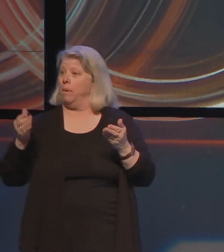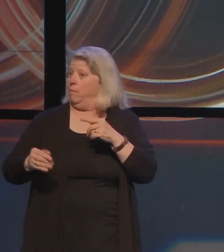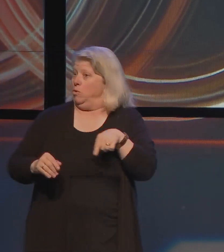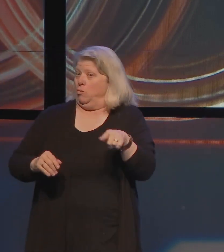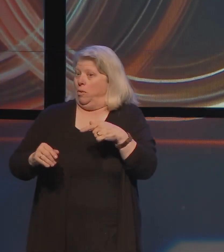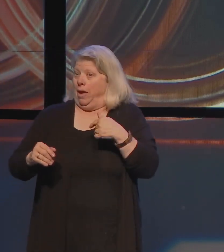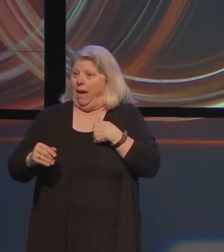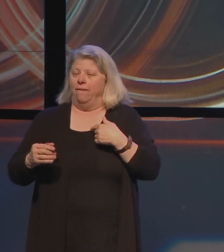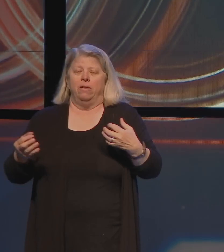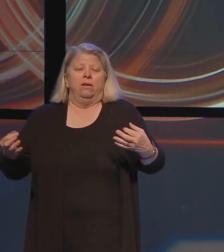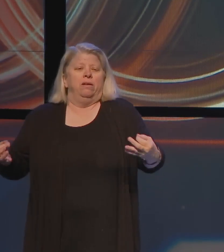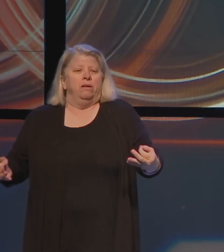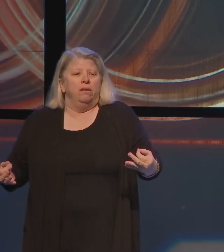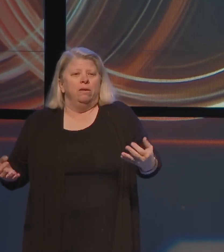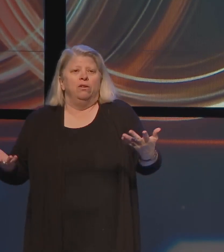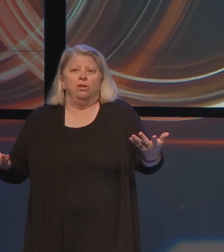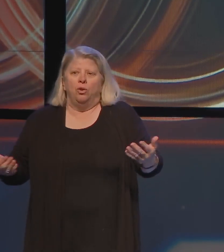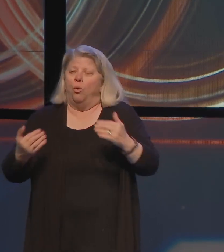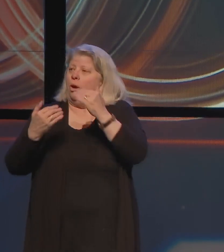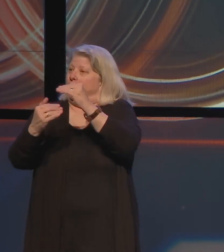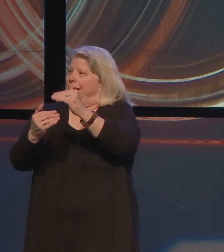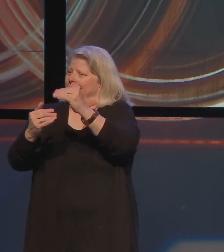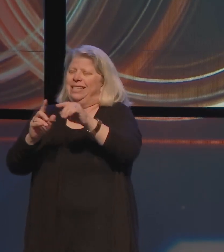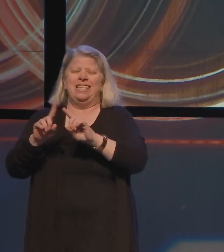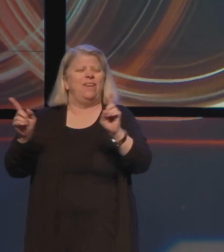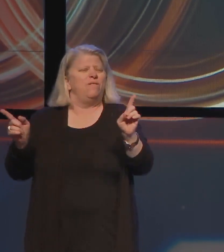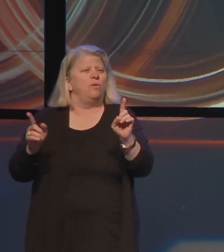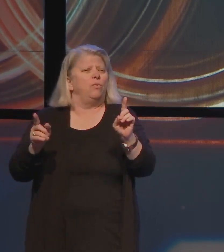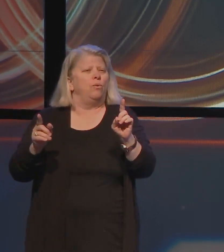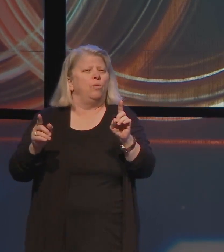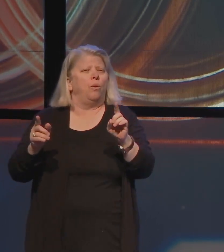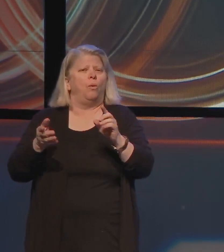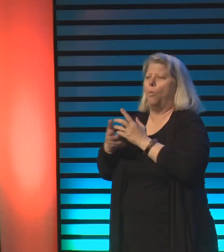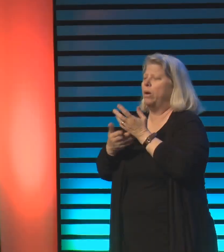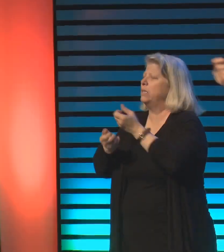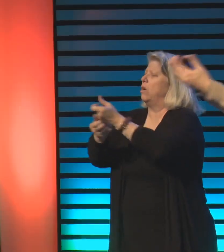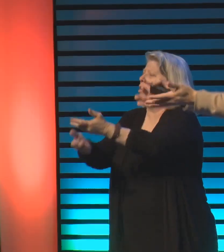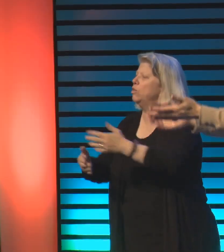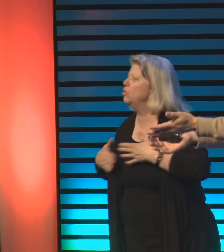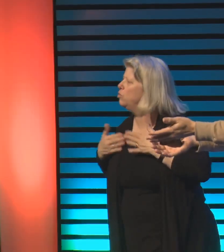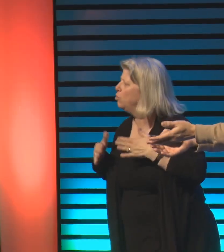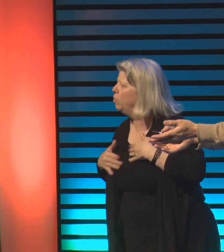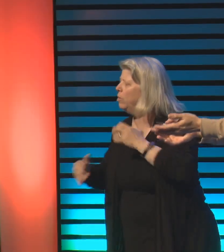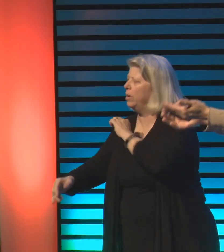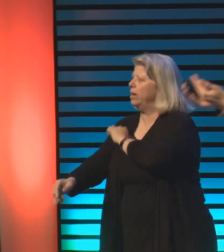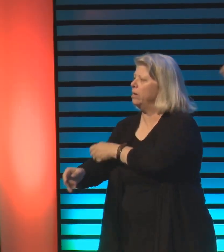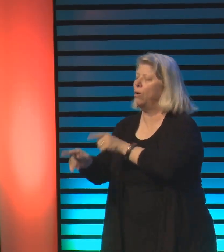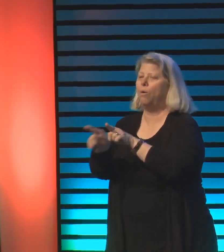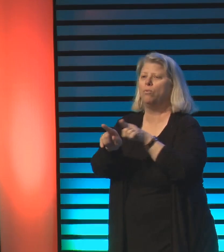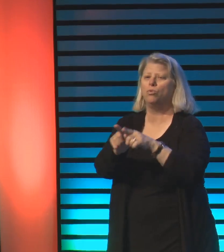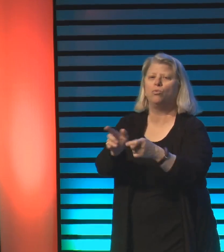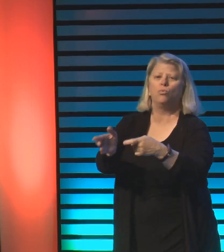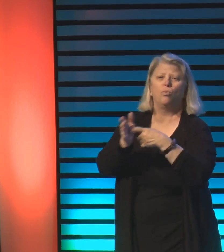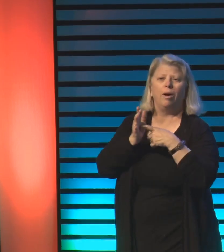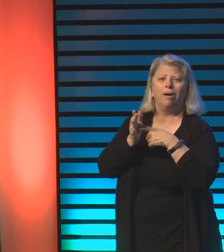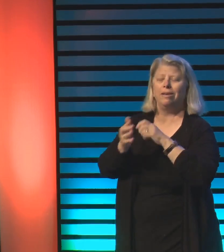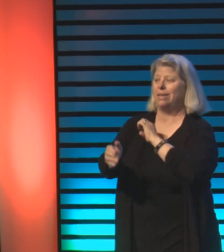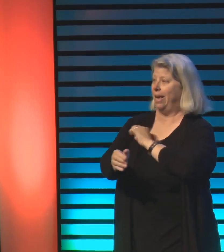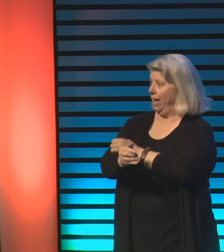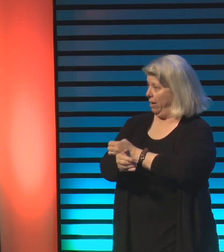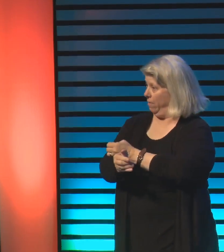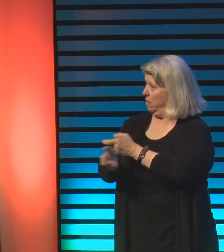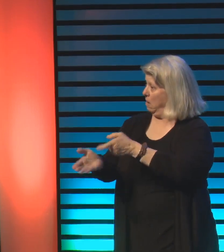certain limitations. And so the movement for you is going to look different. But what brings you joy? What brings you energy, but also requires energy of